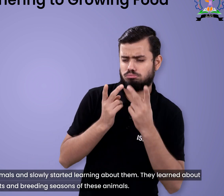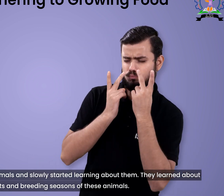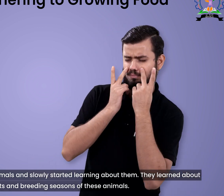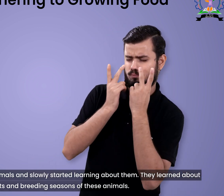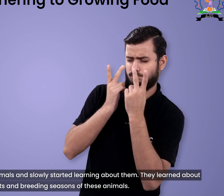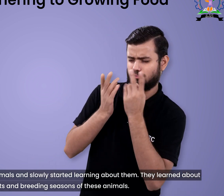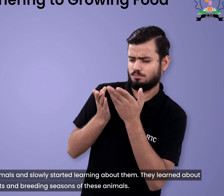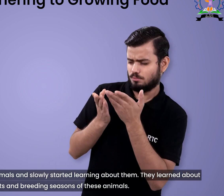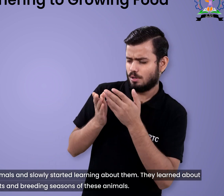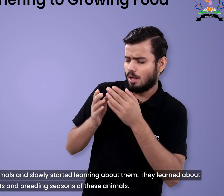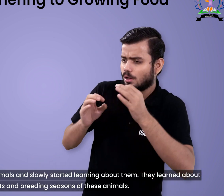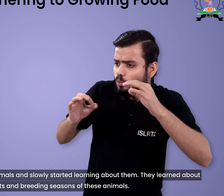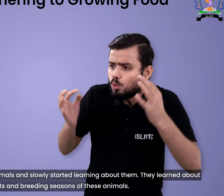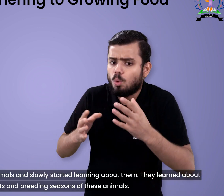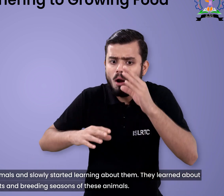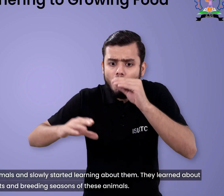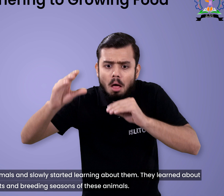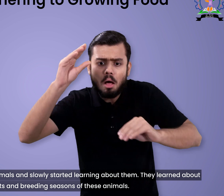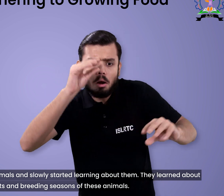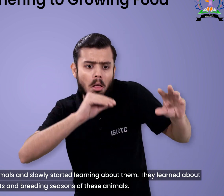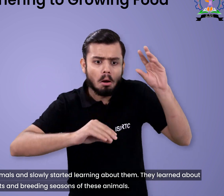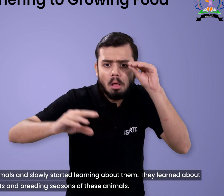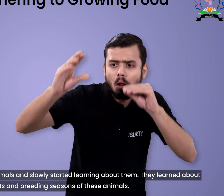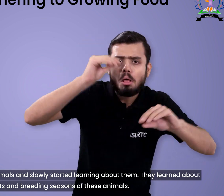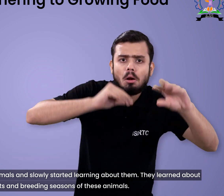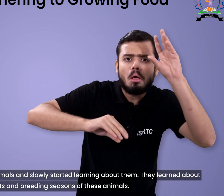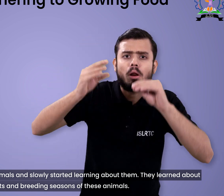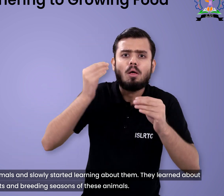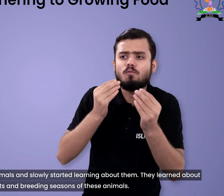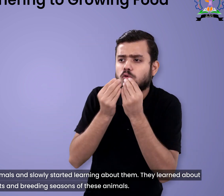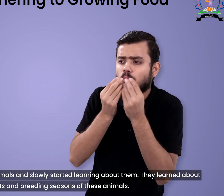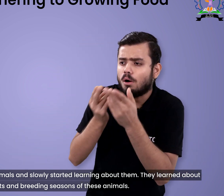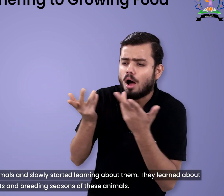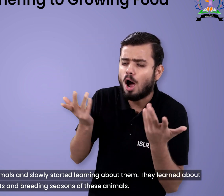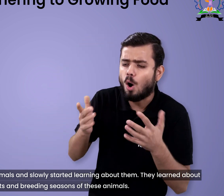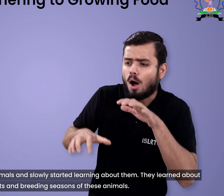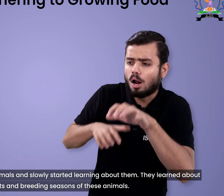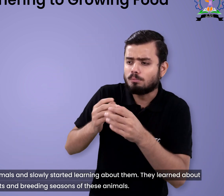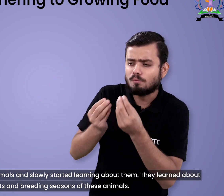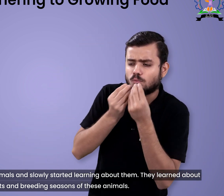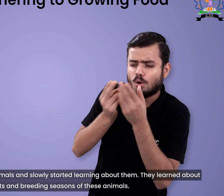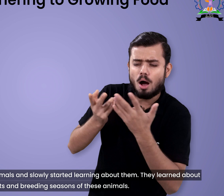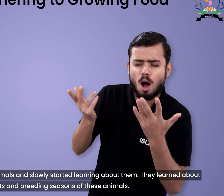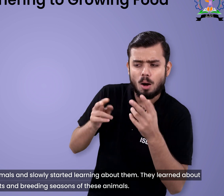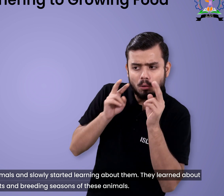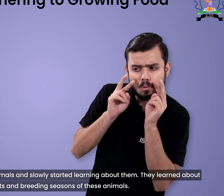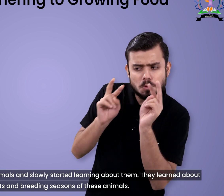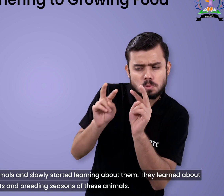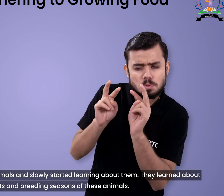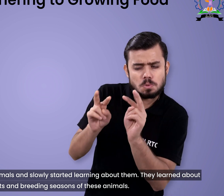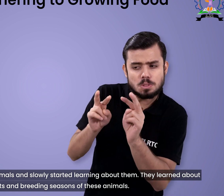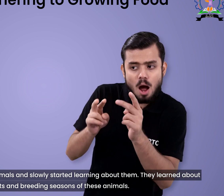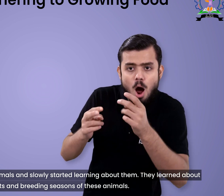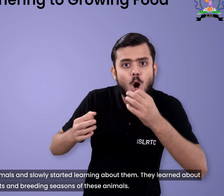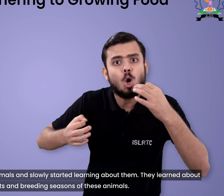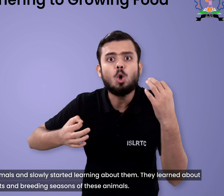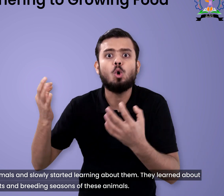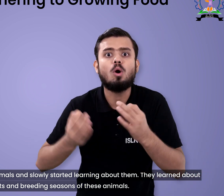Hunter-gatherers followed these animals and slowly started learning about them. They learned about the food habits and